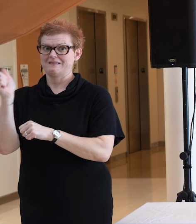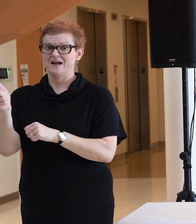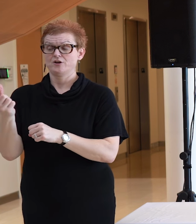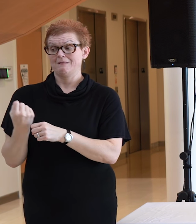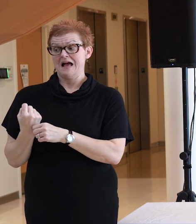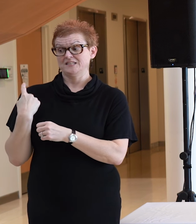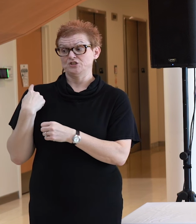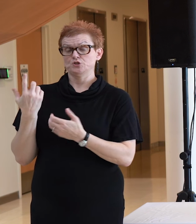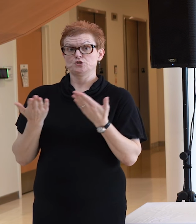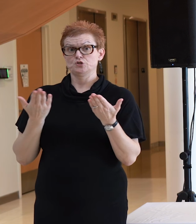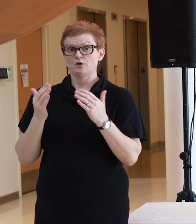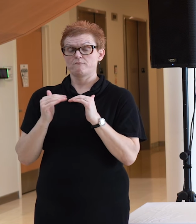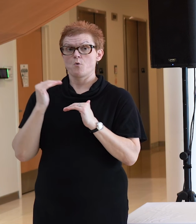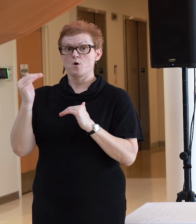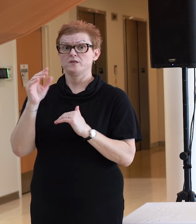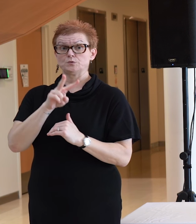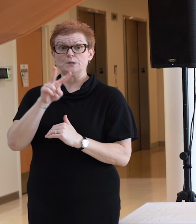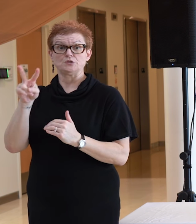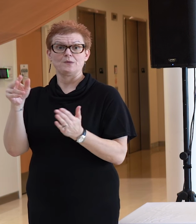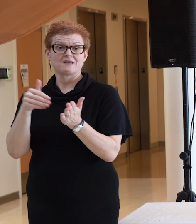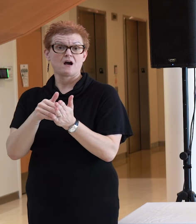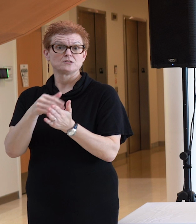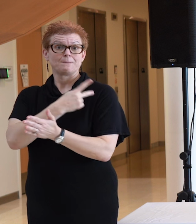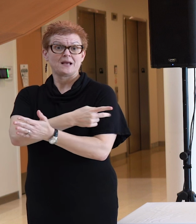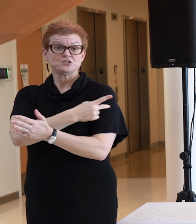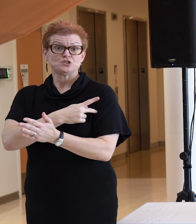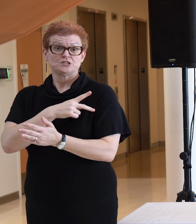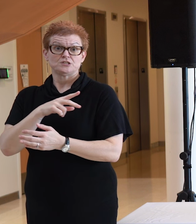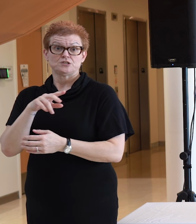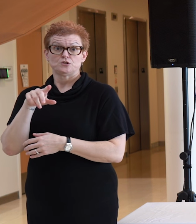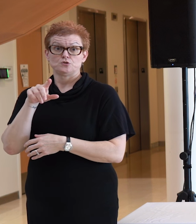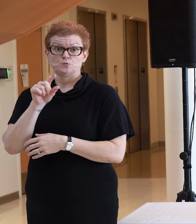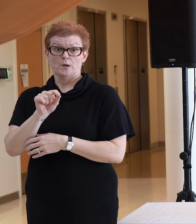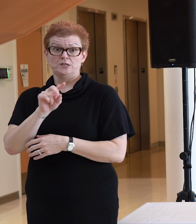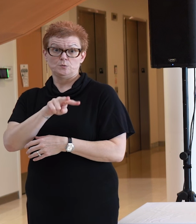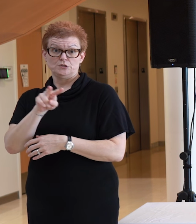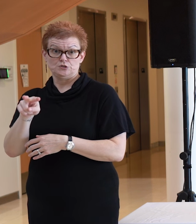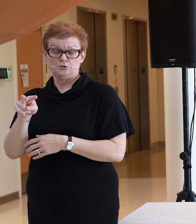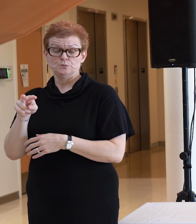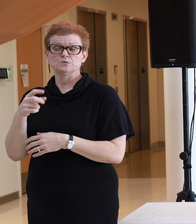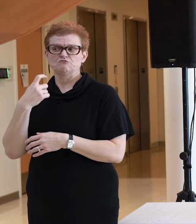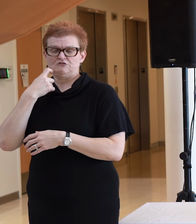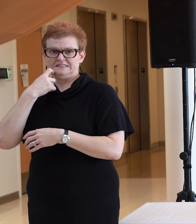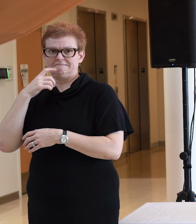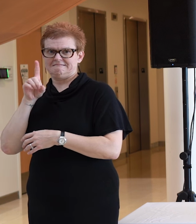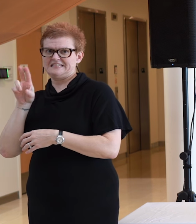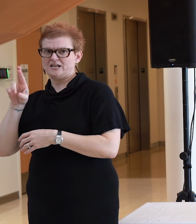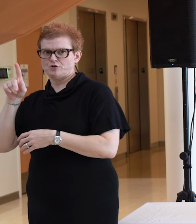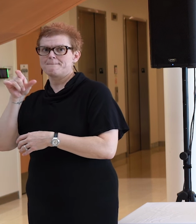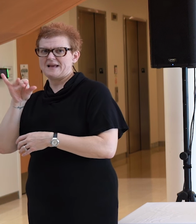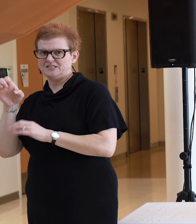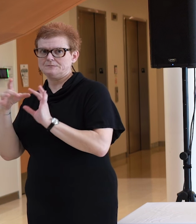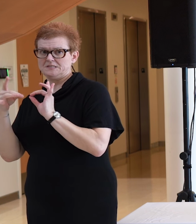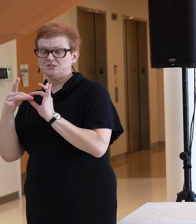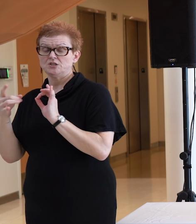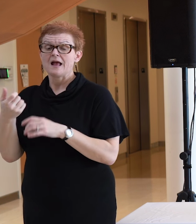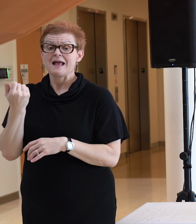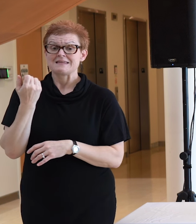DPH served more than 22,000 patients in 2022, as Dr. Page mentioned. And since the